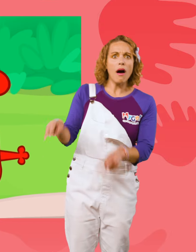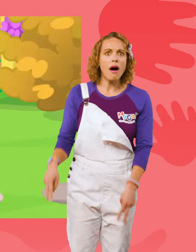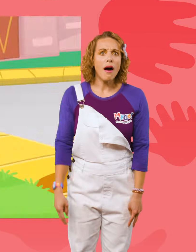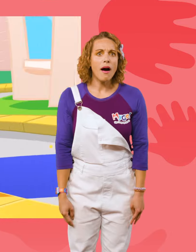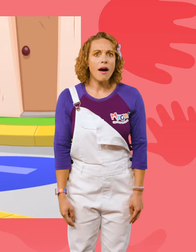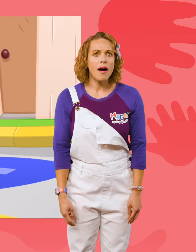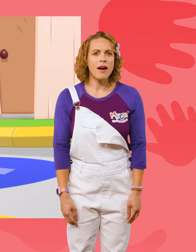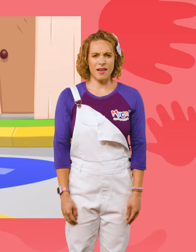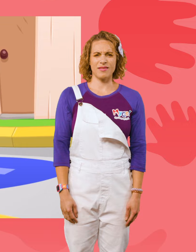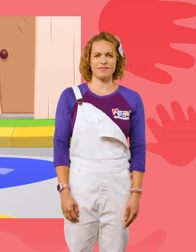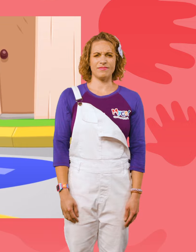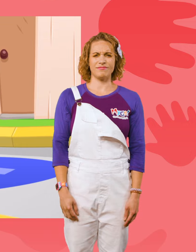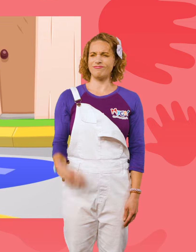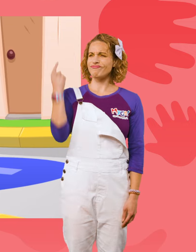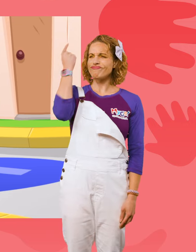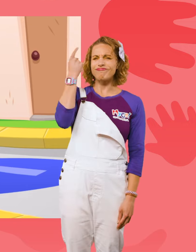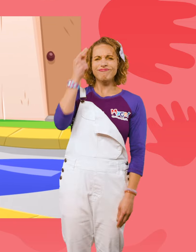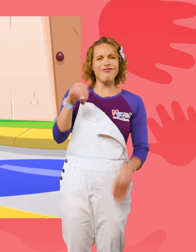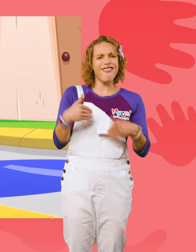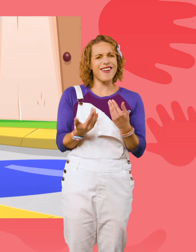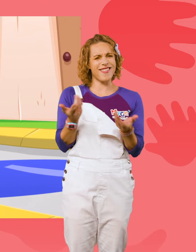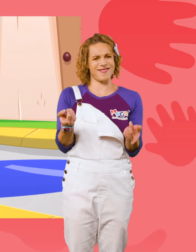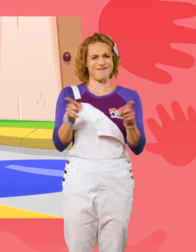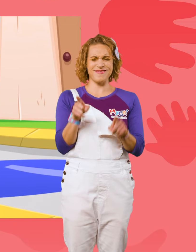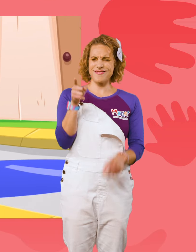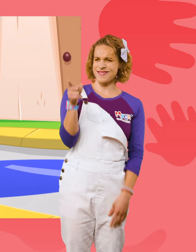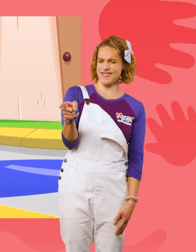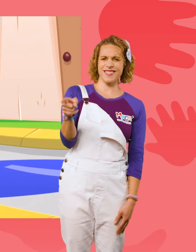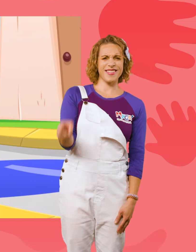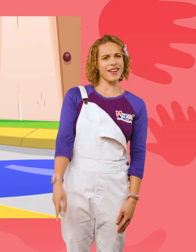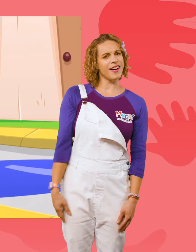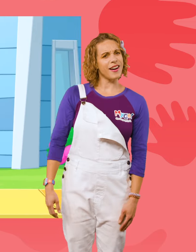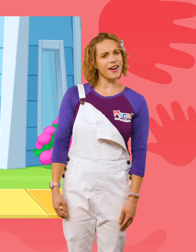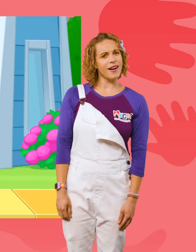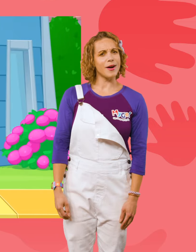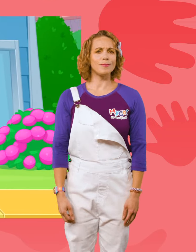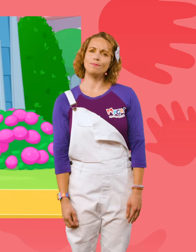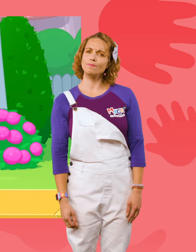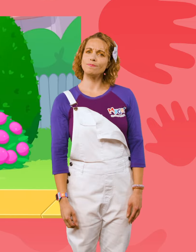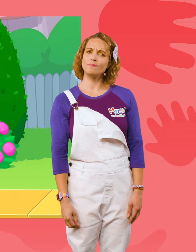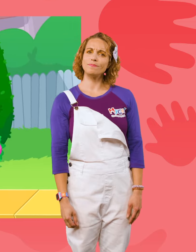Look! I wonder how that happened.